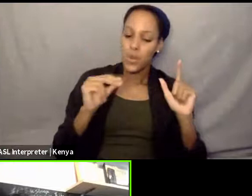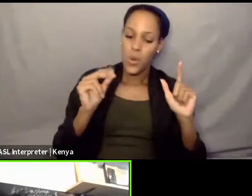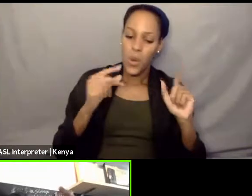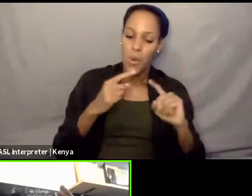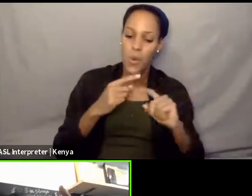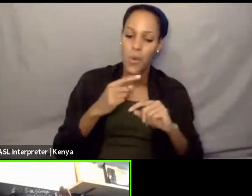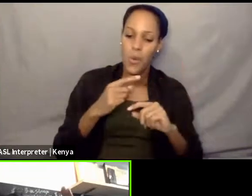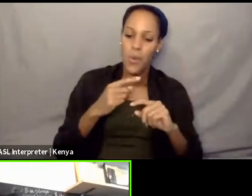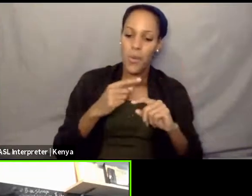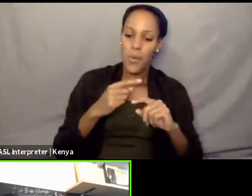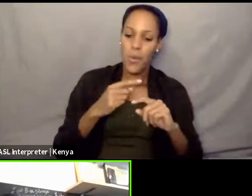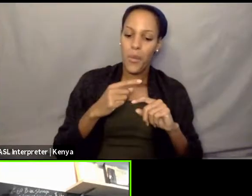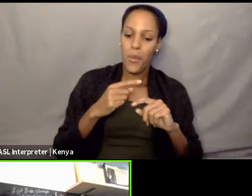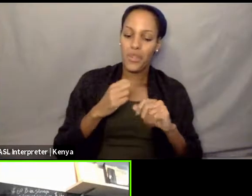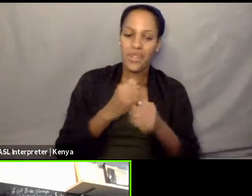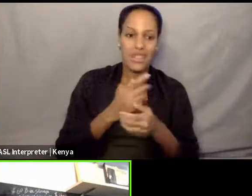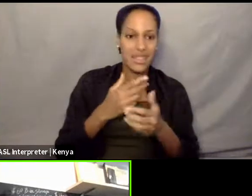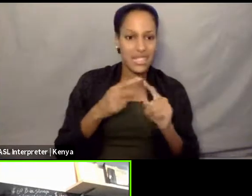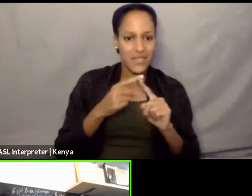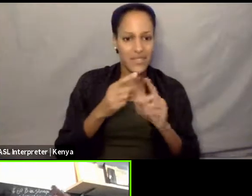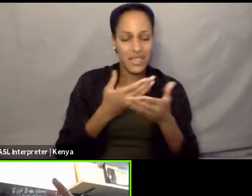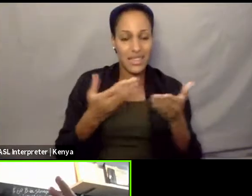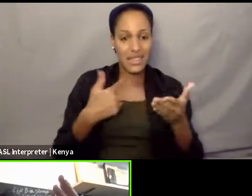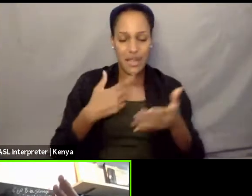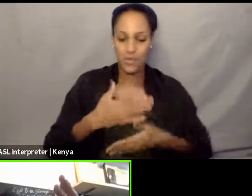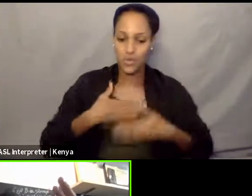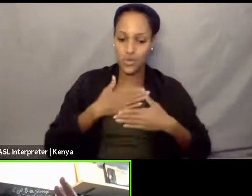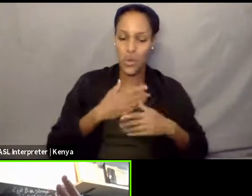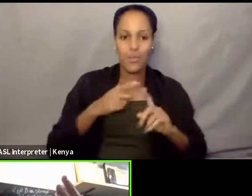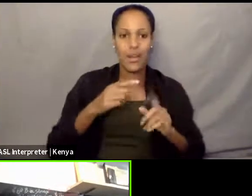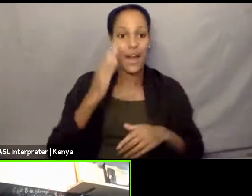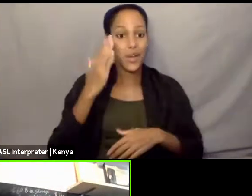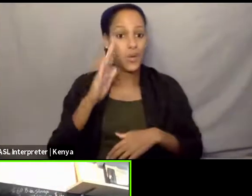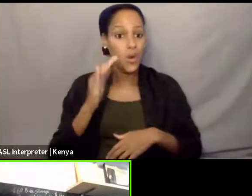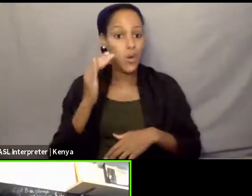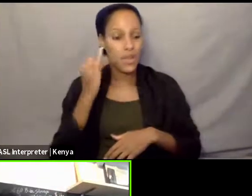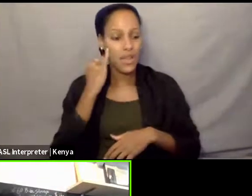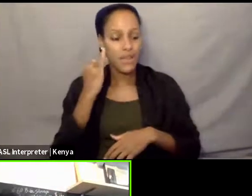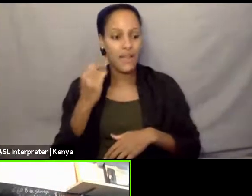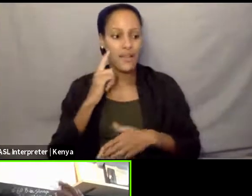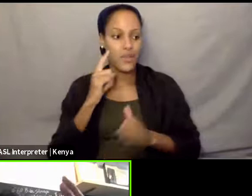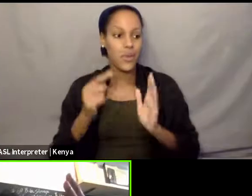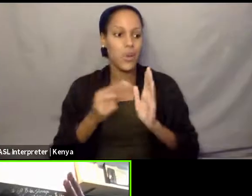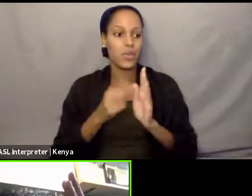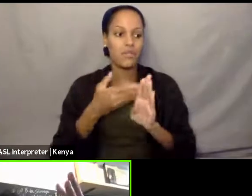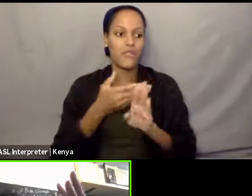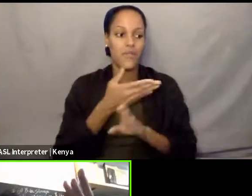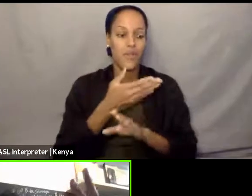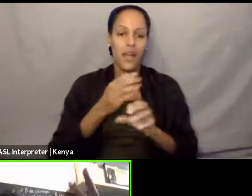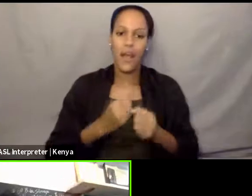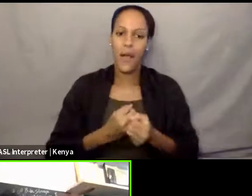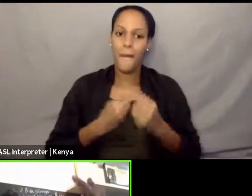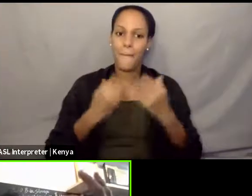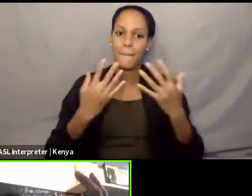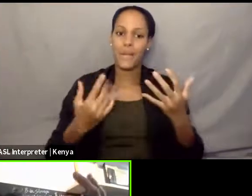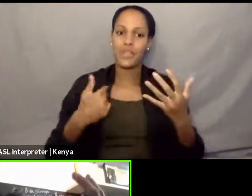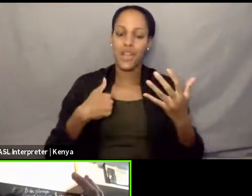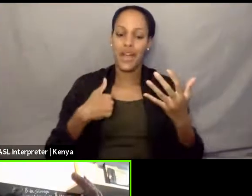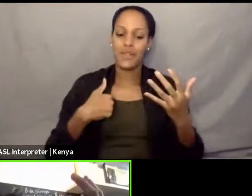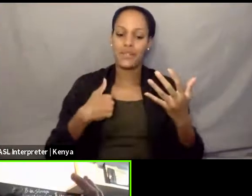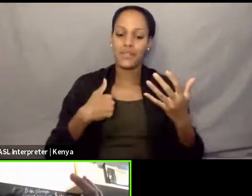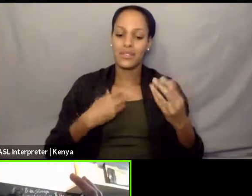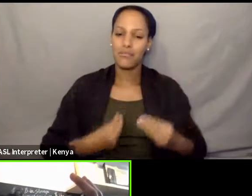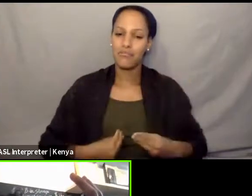that I took delight in, but I don't know that I had noticed before how much I was in fact sort of moved